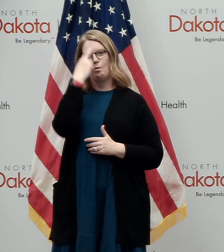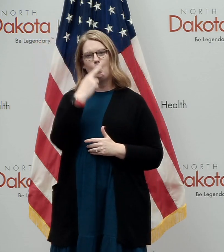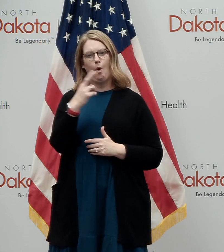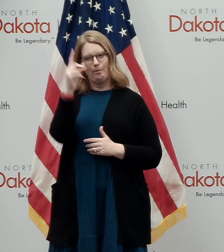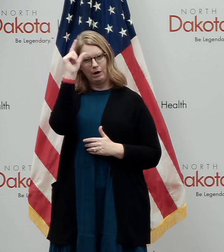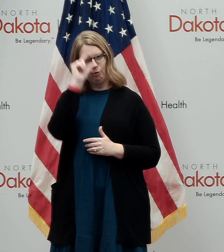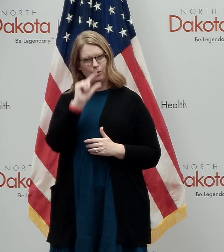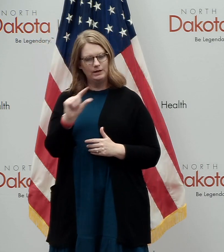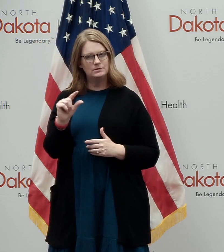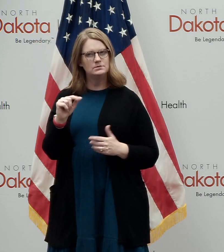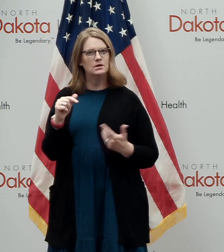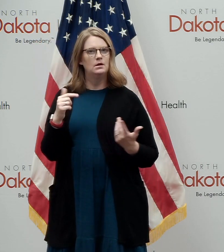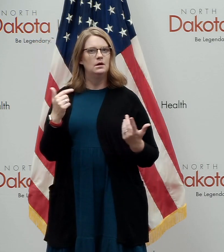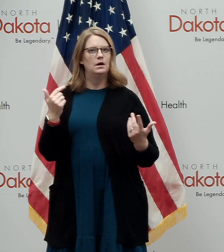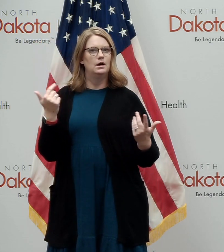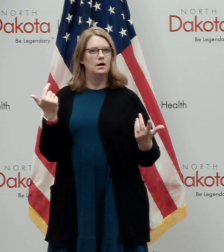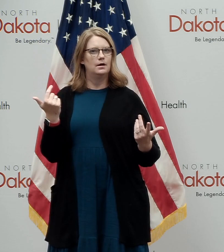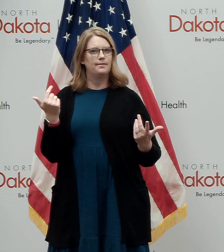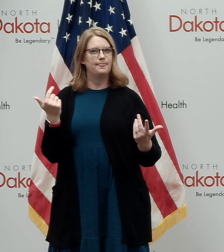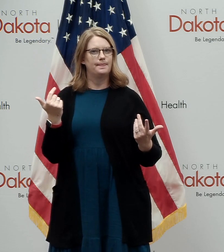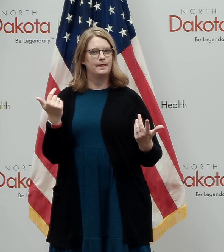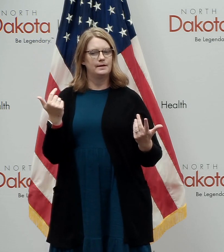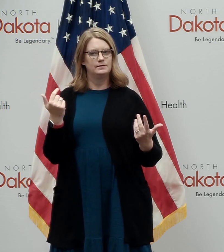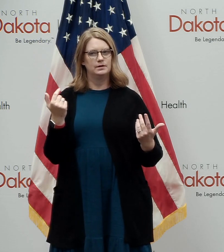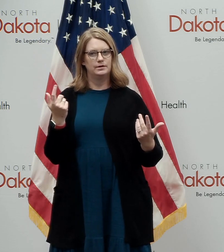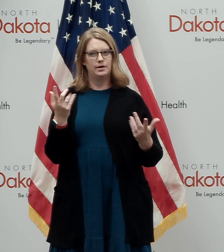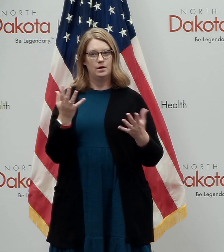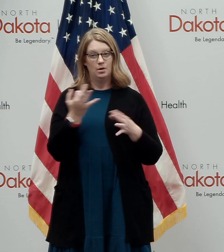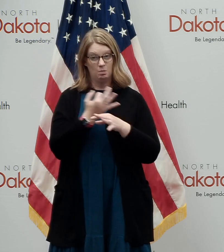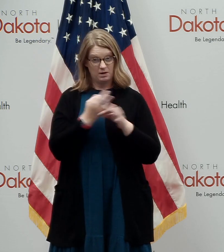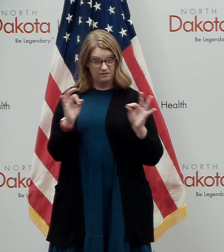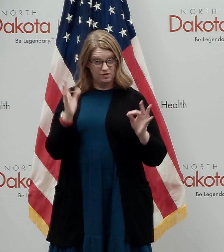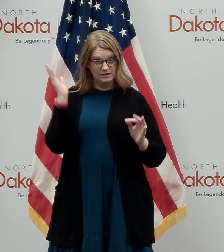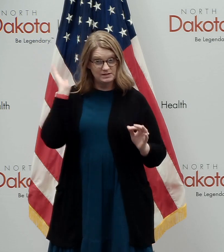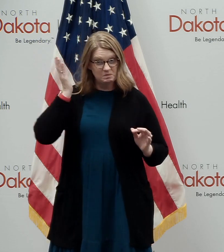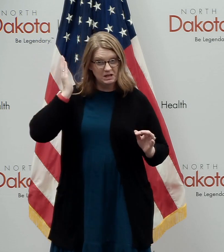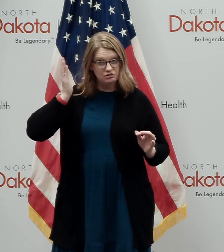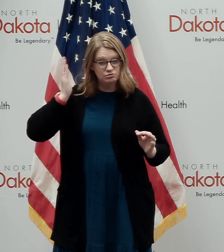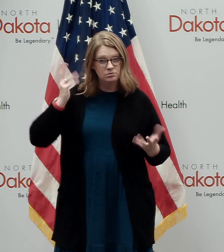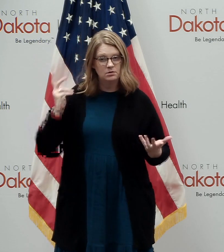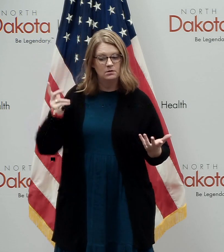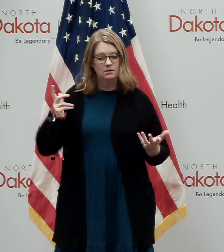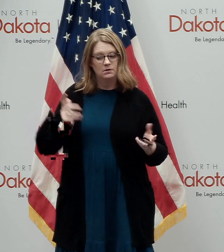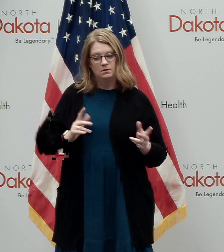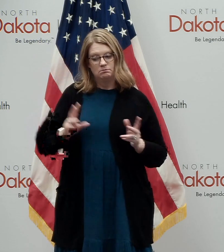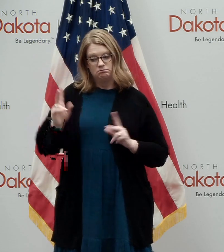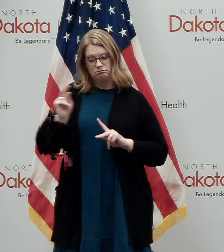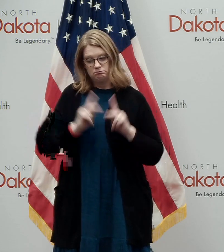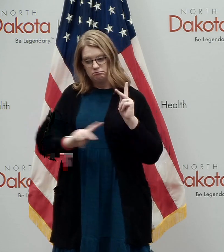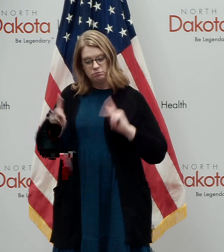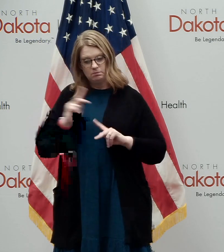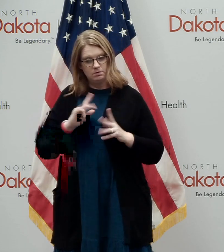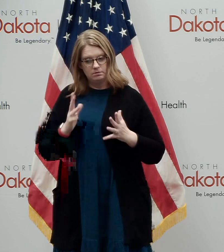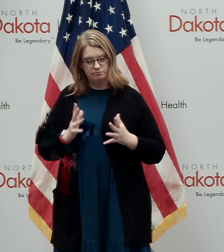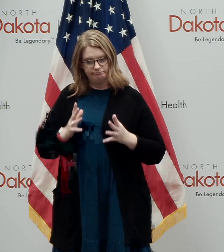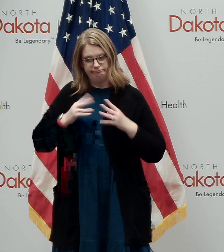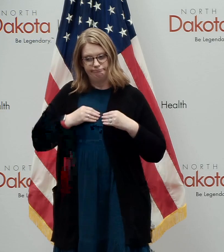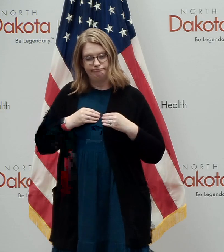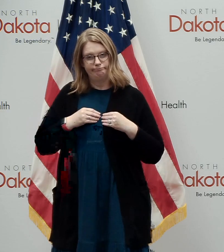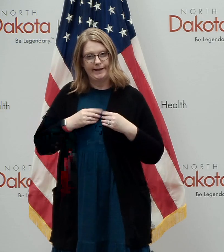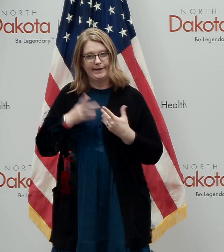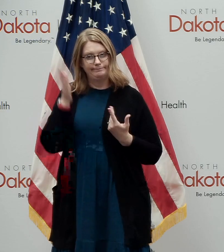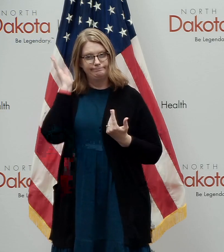was wherever free speech has existed, there have been people that exercise that right in a